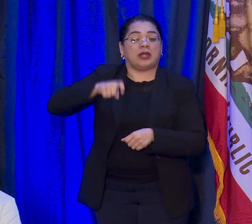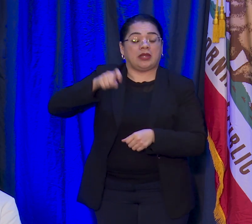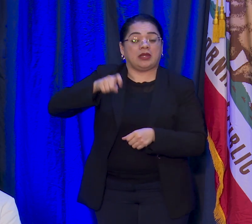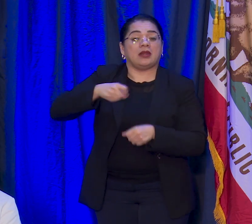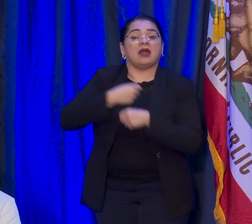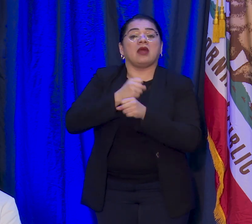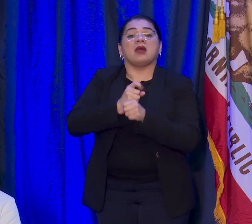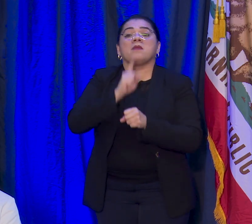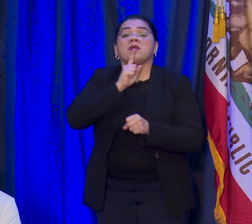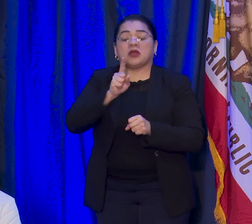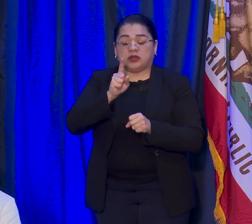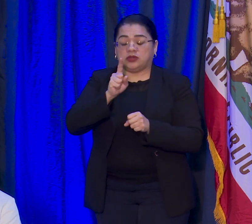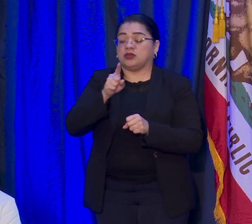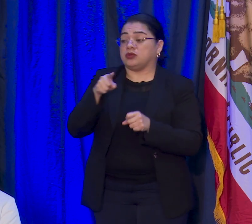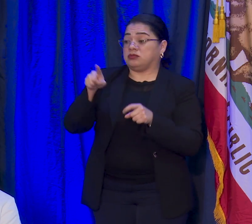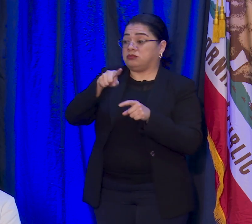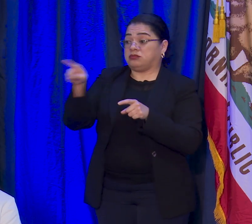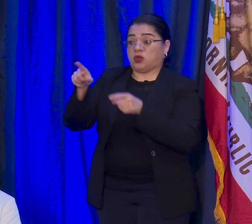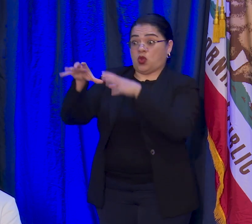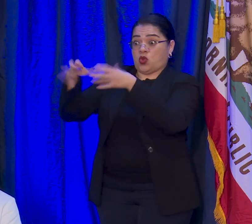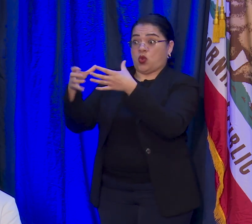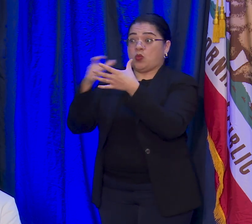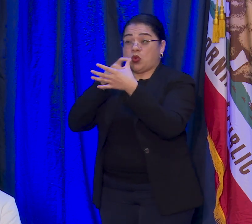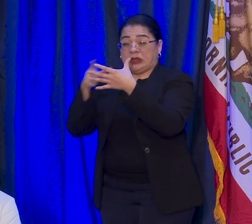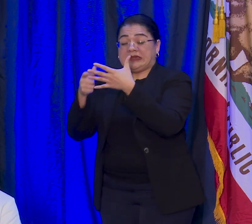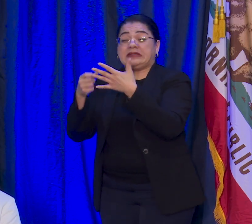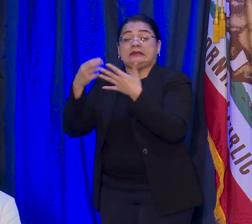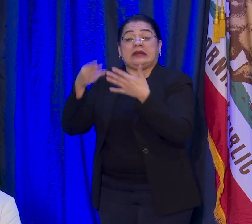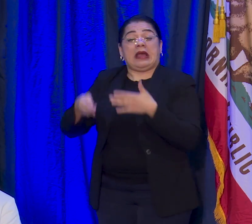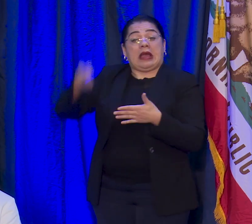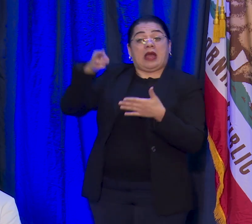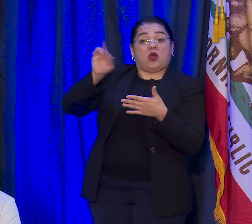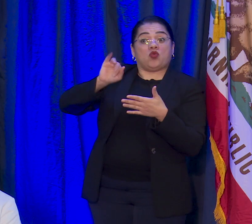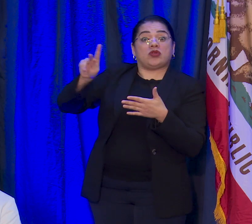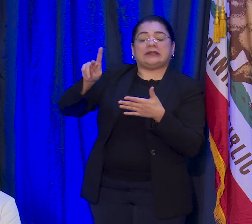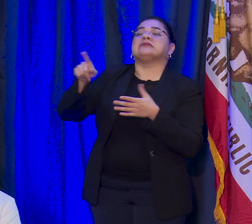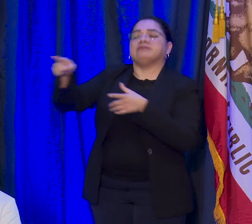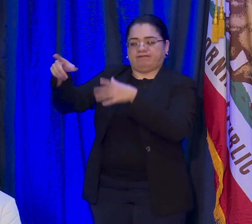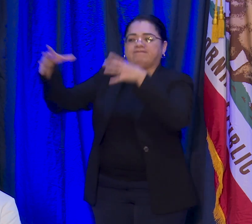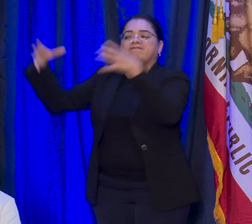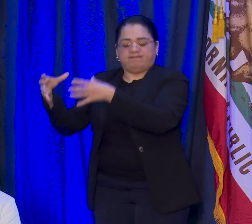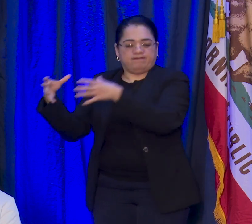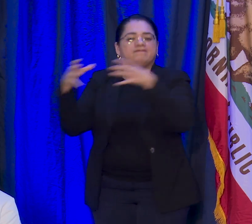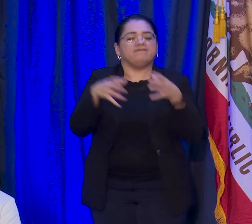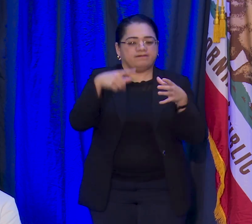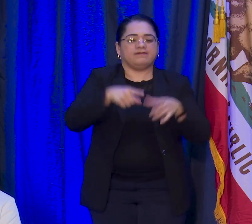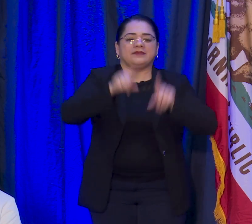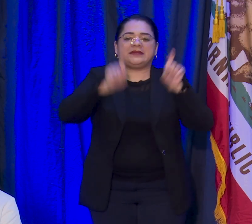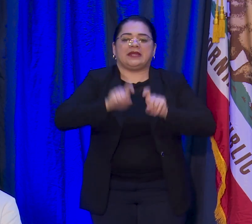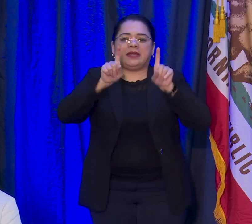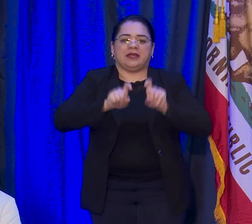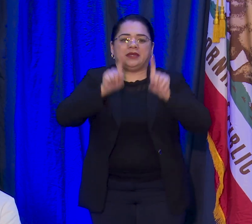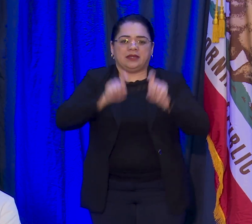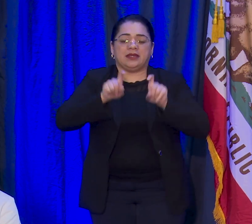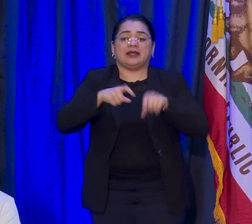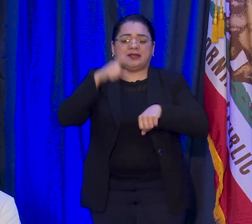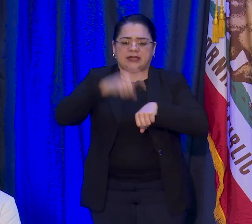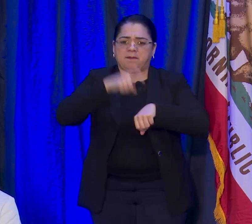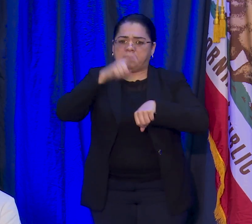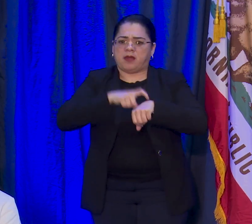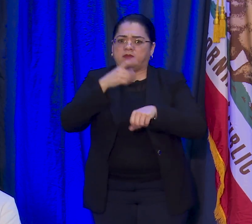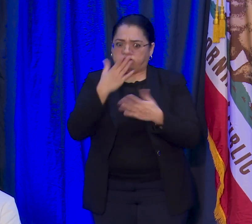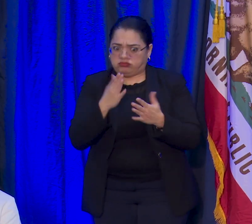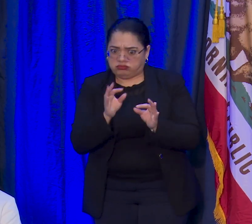those people at the greatest risk and who most need testing will have access to testing with results in as timely a manner